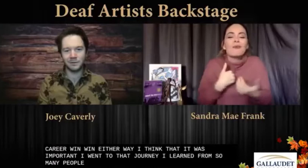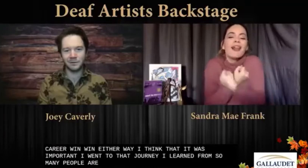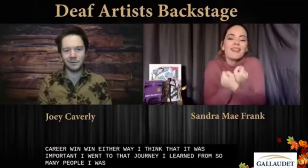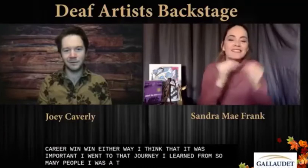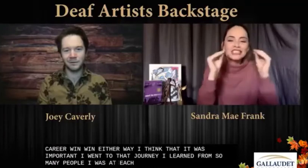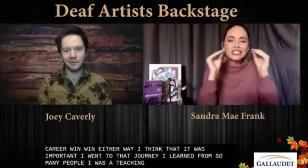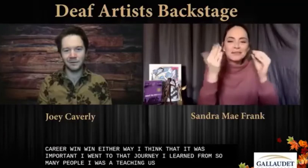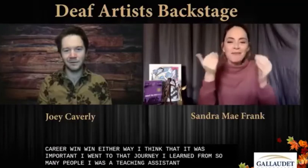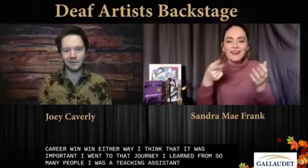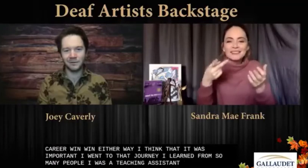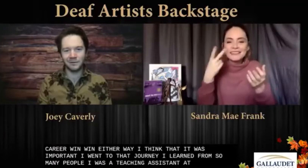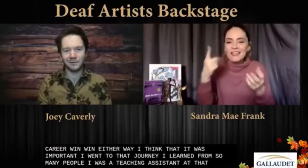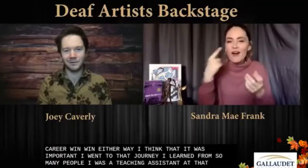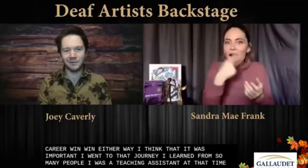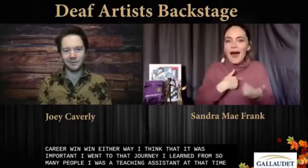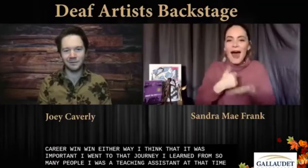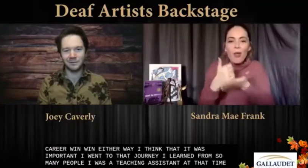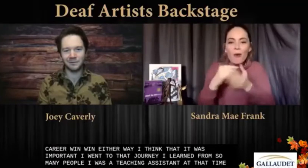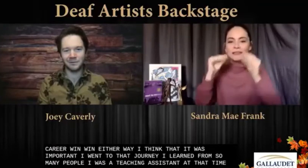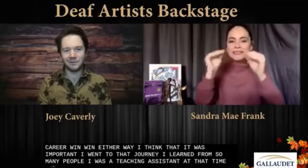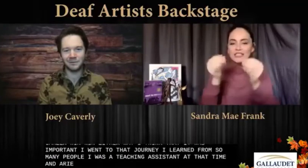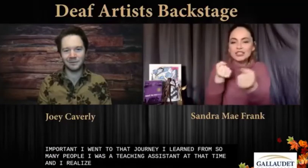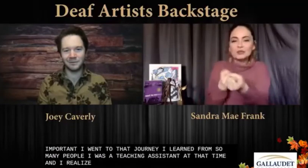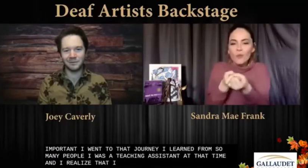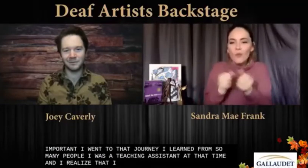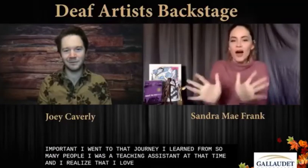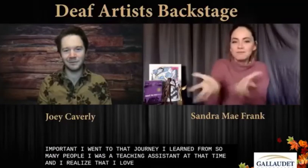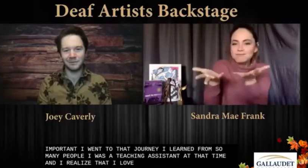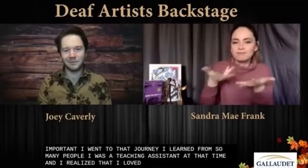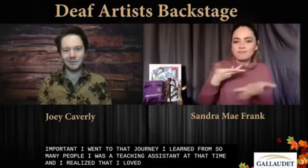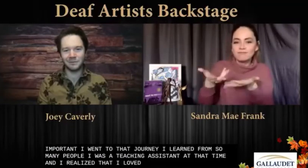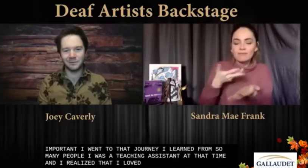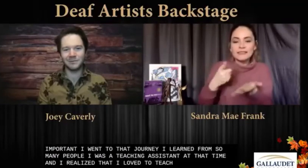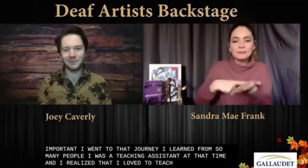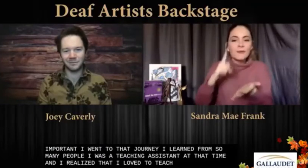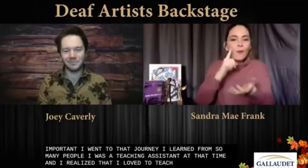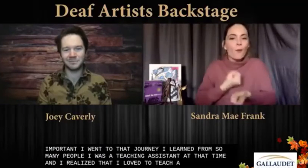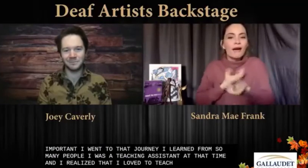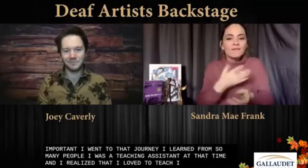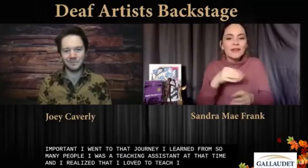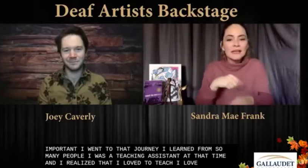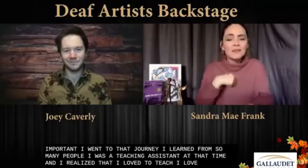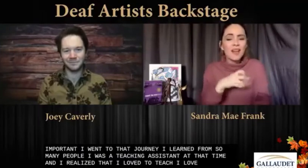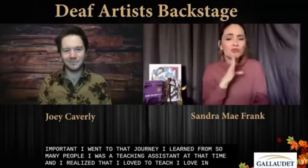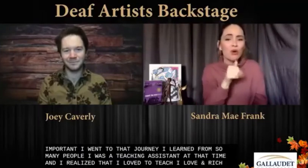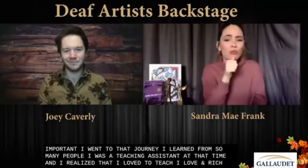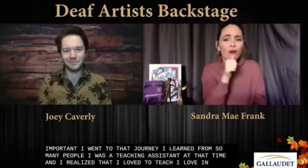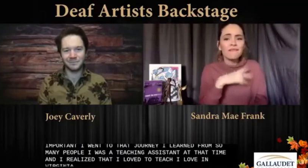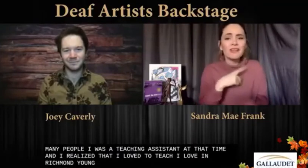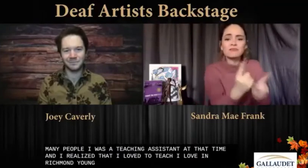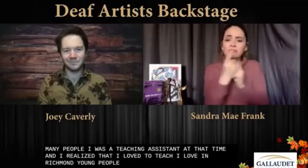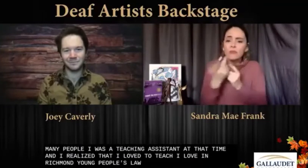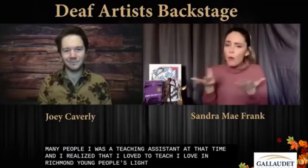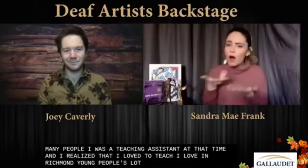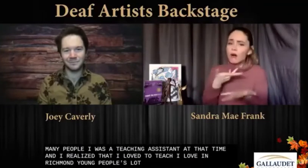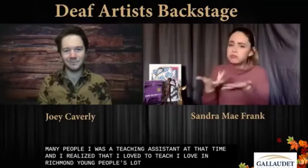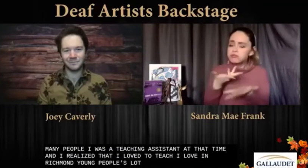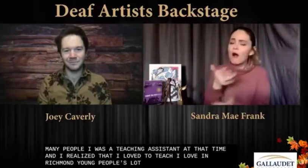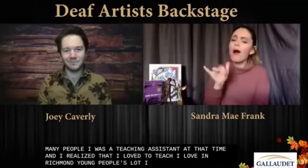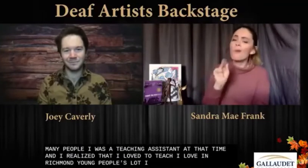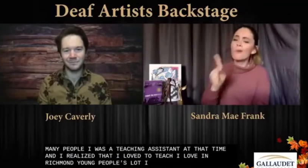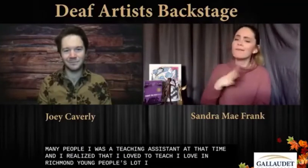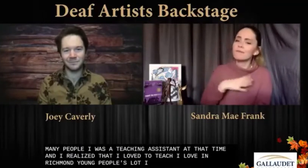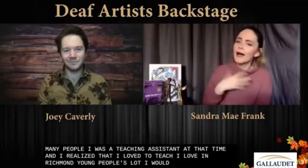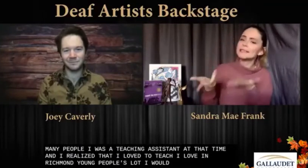I was a teaching assistant at that time and I realized that I loved to teach I love enriching young people's lives I